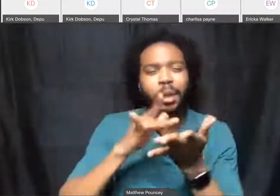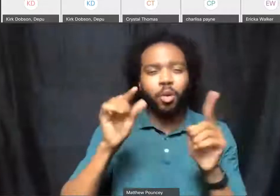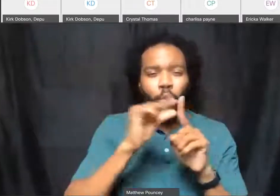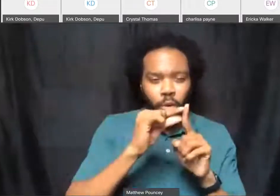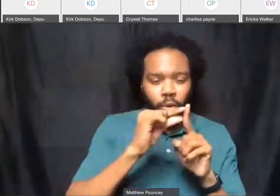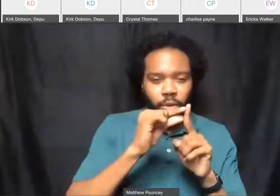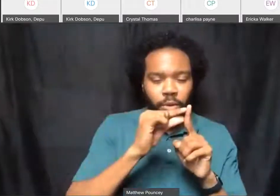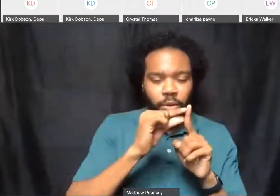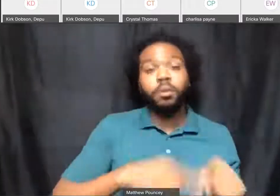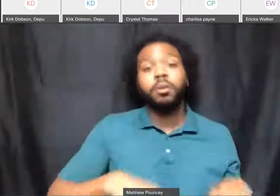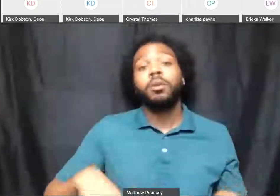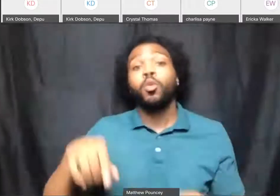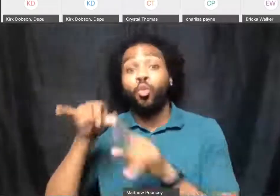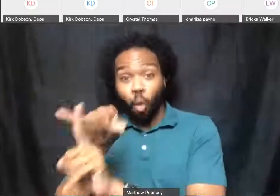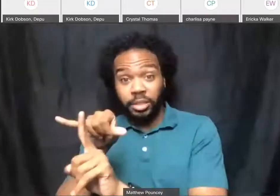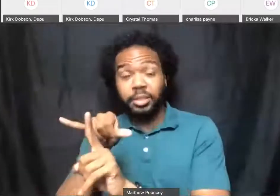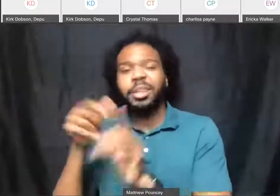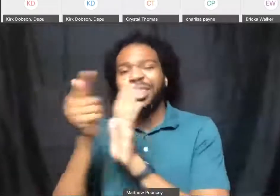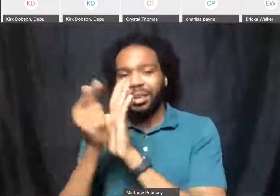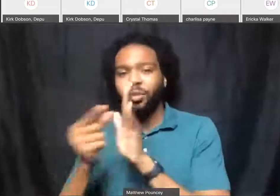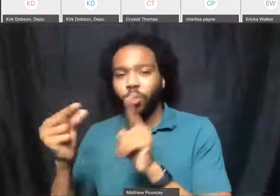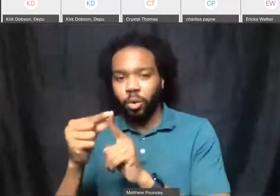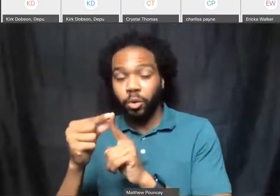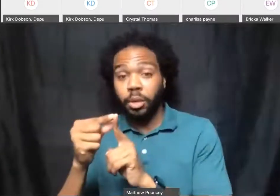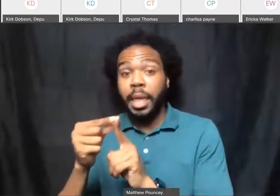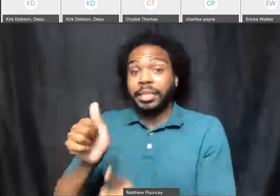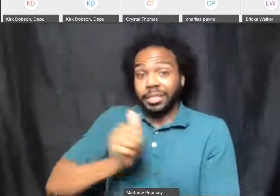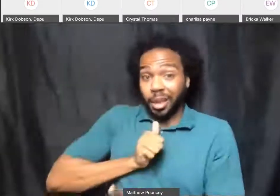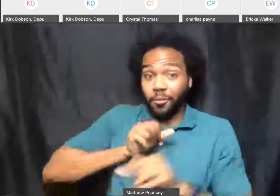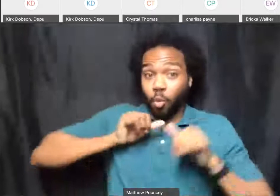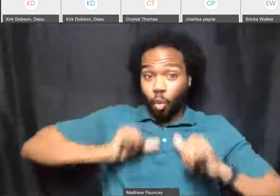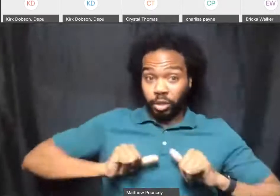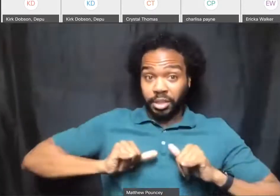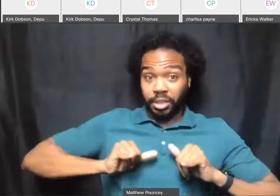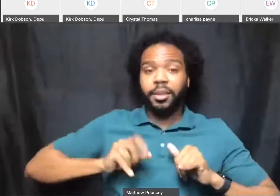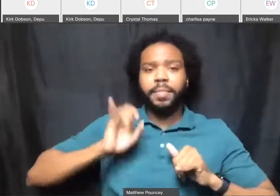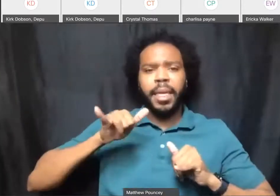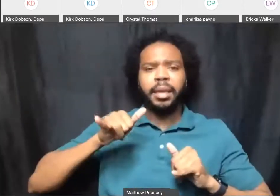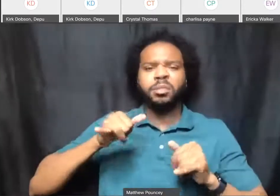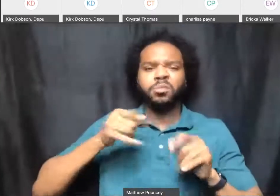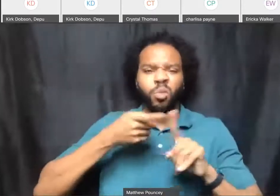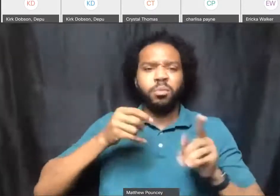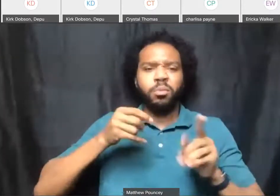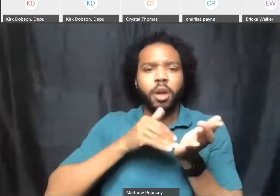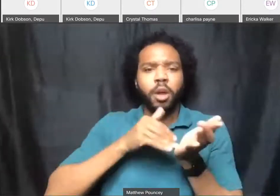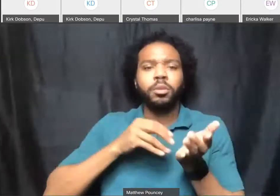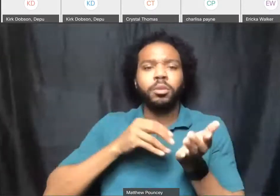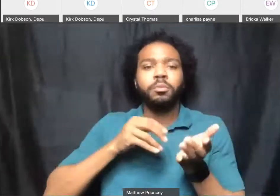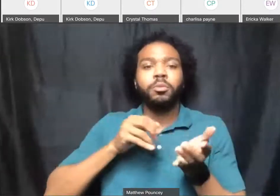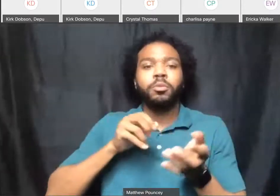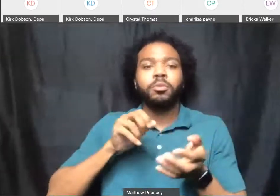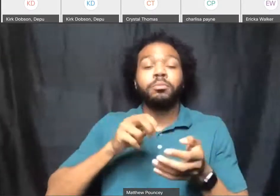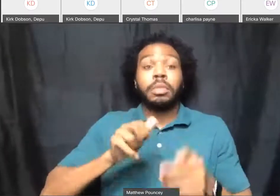term. Self-quarantine has been used by doctors to say self-quarantine, which means you're telling